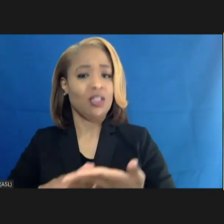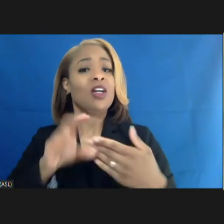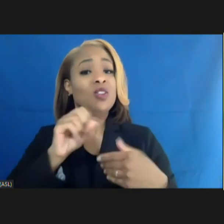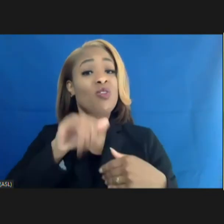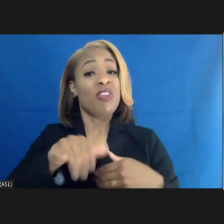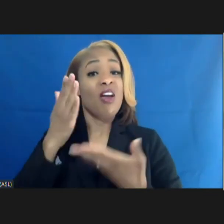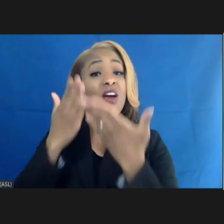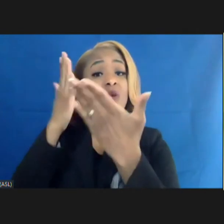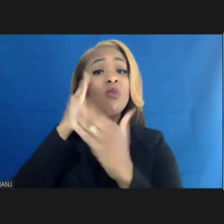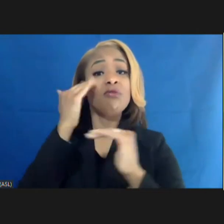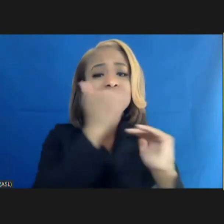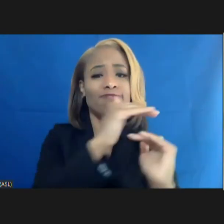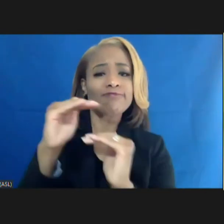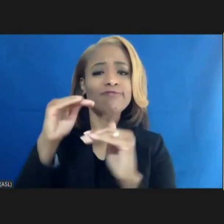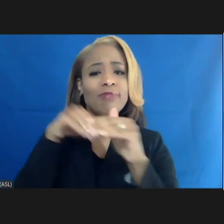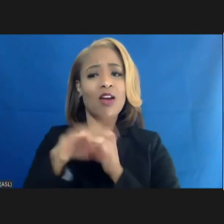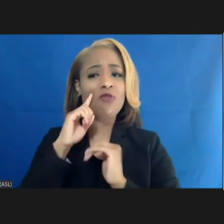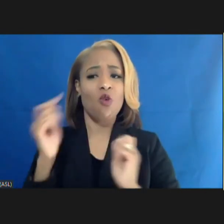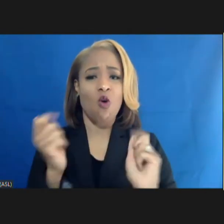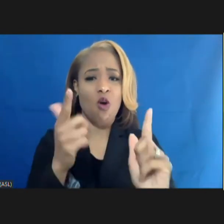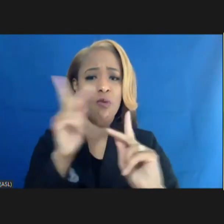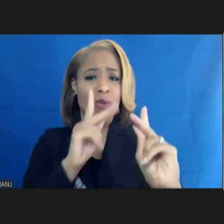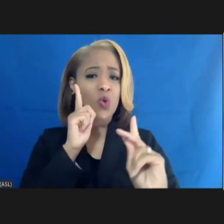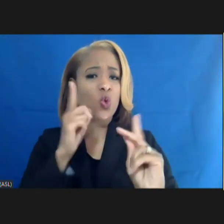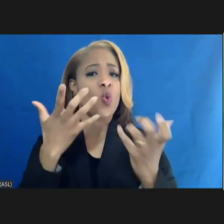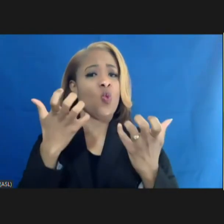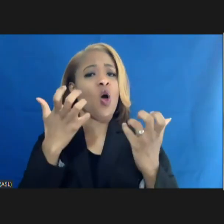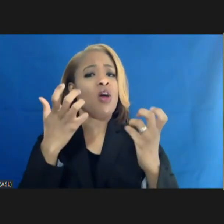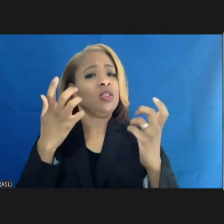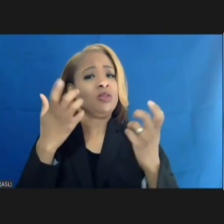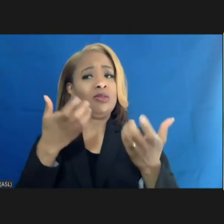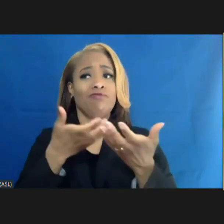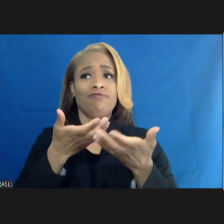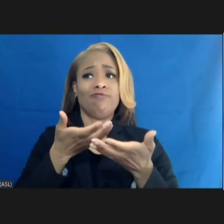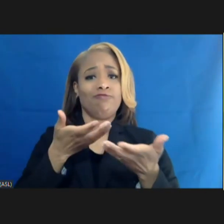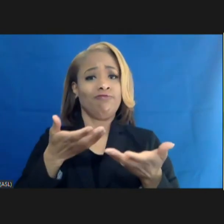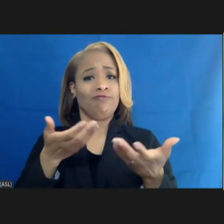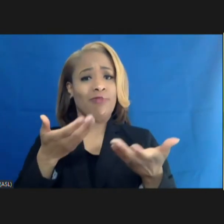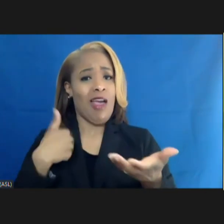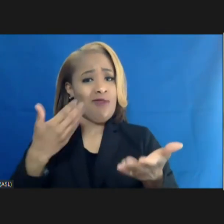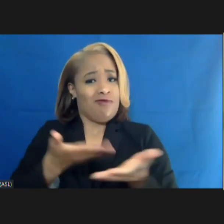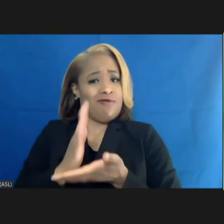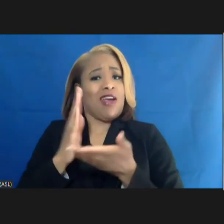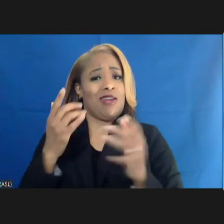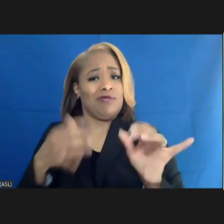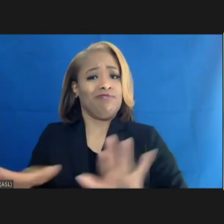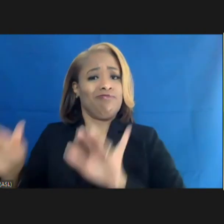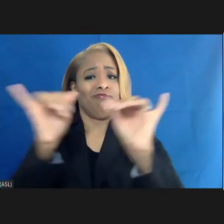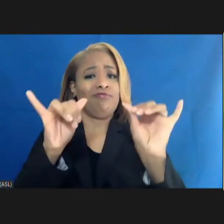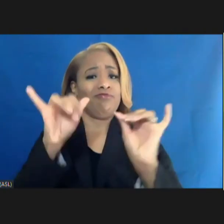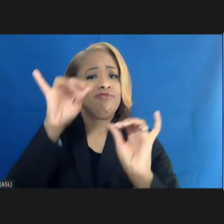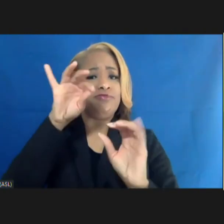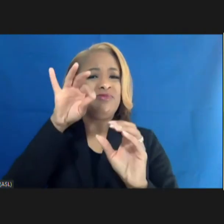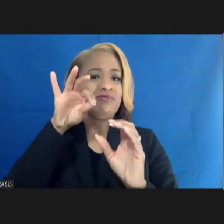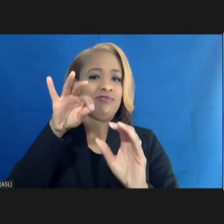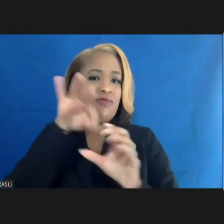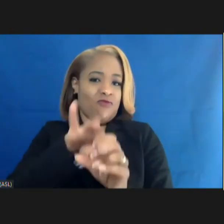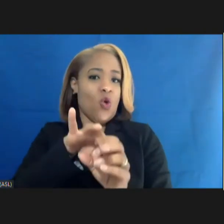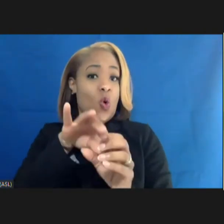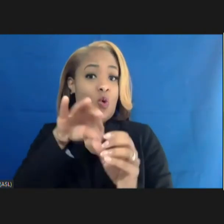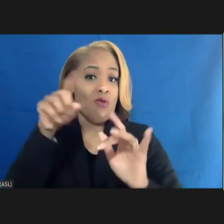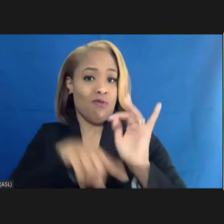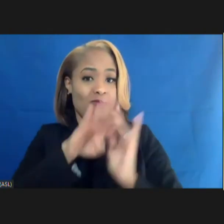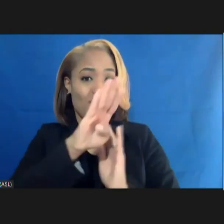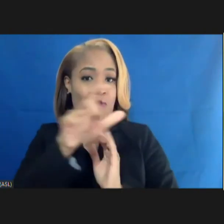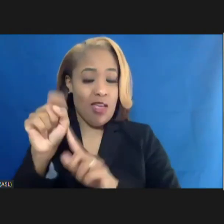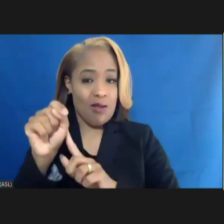limit access for all voters wishing to exercise their state constitutional right to vote absentee. Now, Senate Bill 286 bans